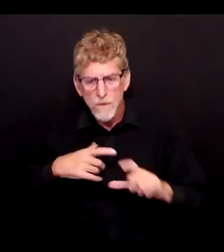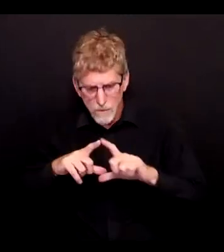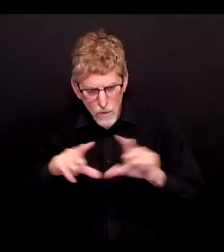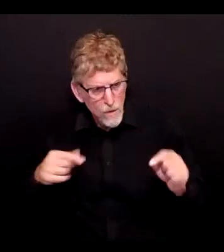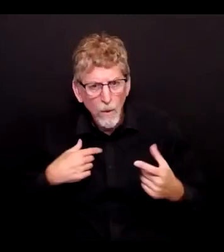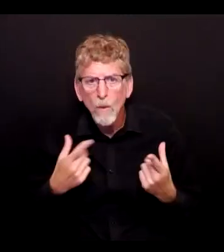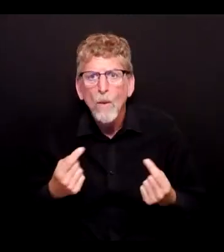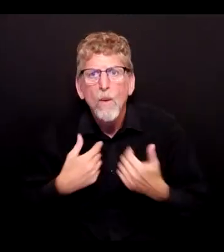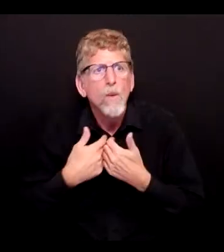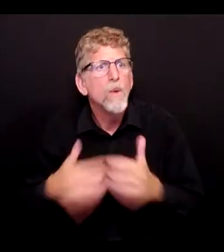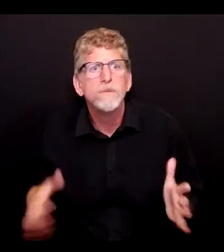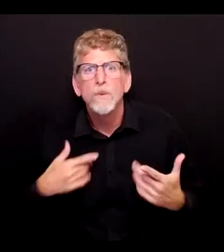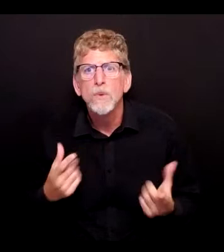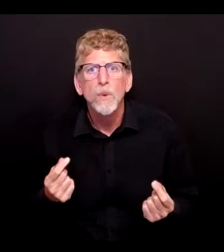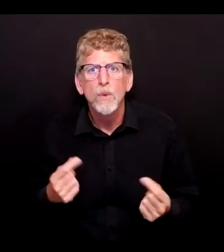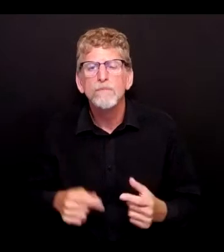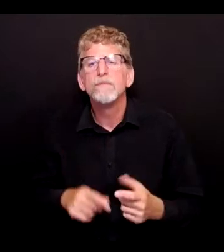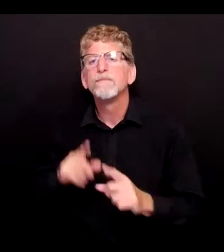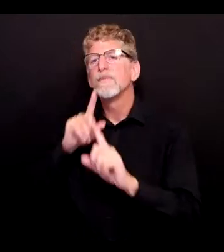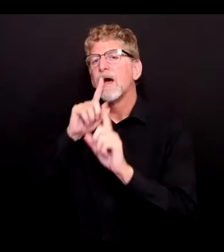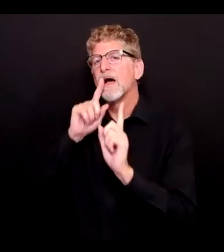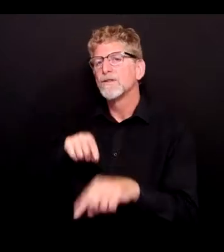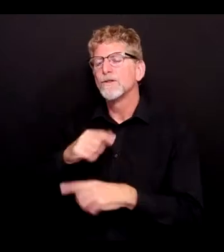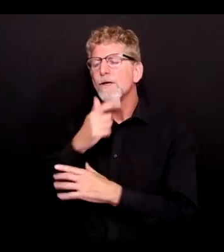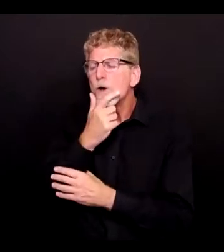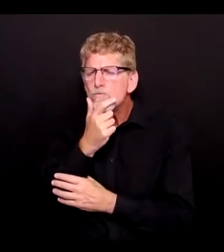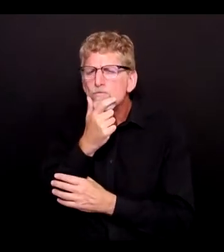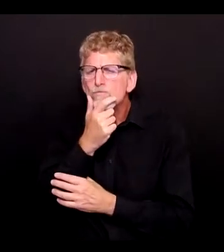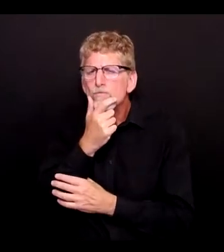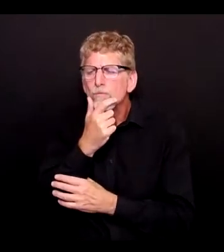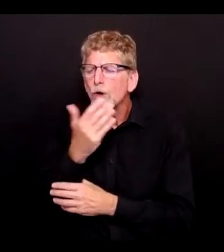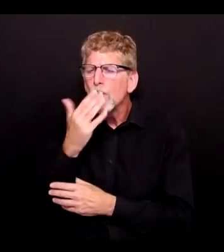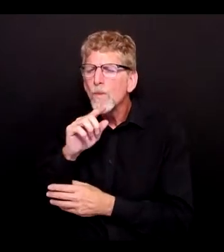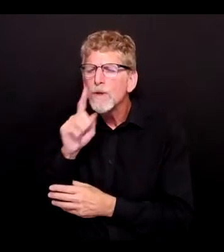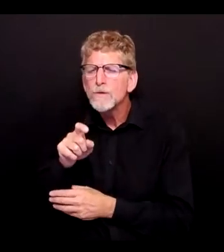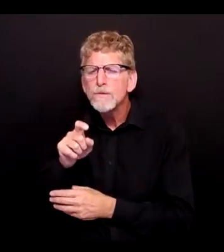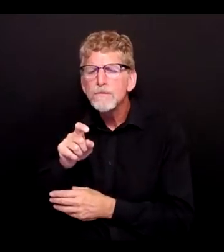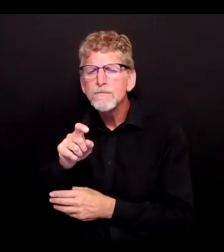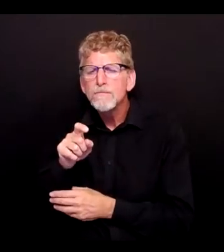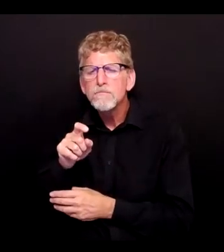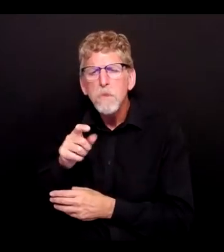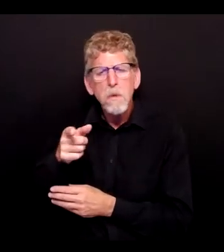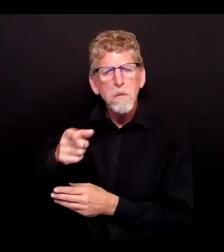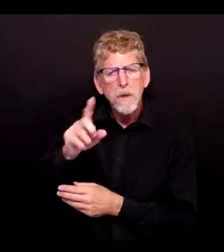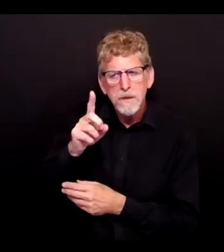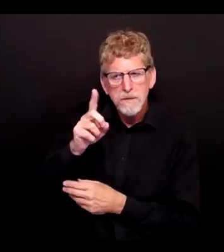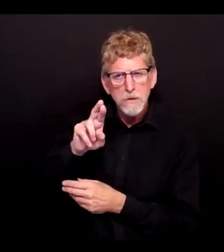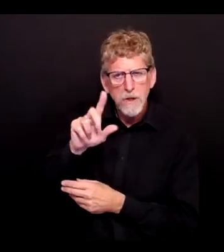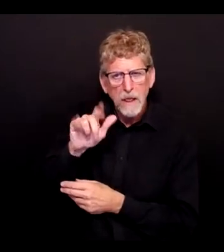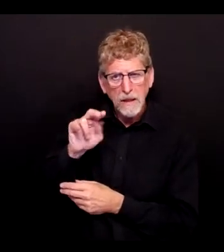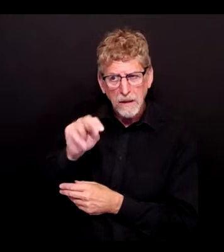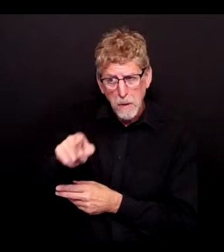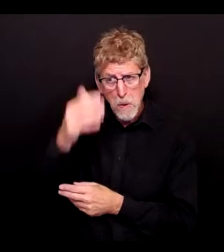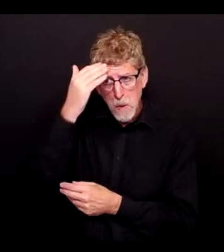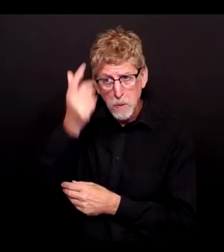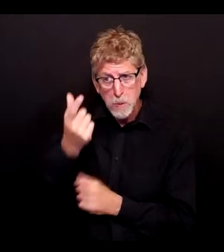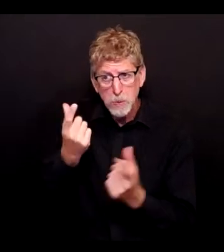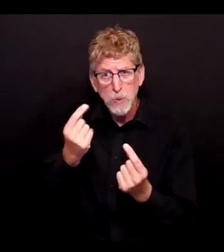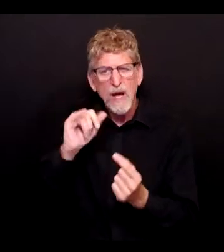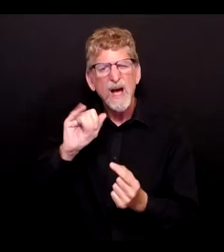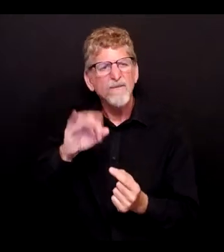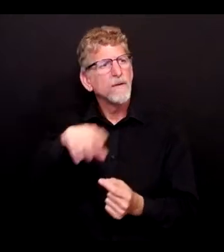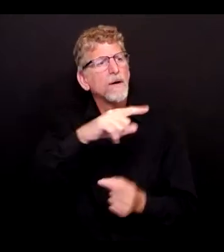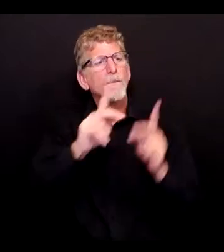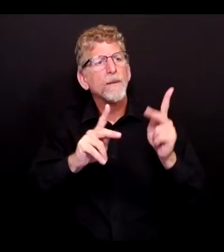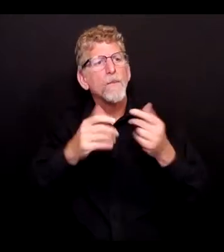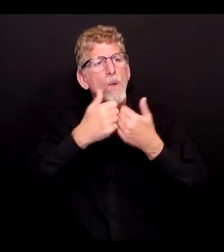That is a good question. Dr. Linfield, do you happen to know, is there a system for replacing that if somebody wants? And we do